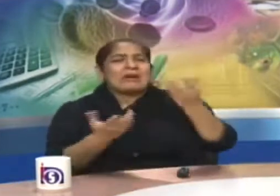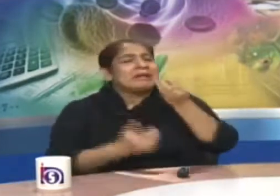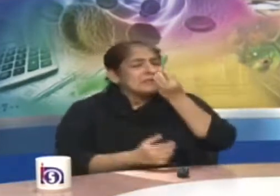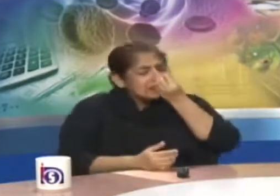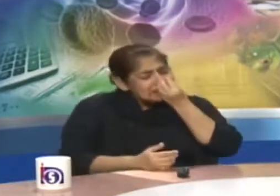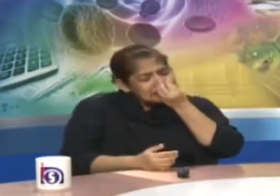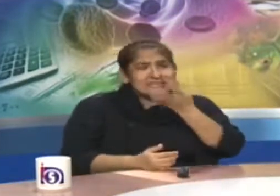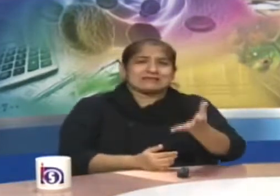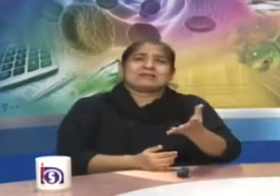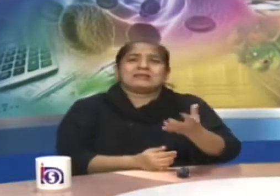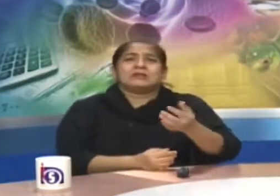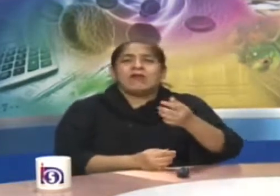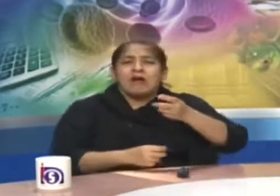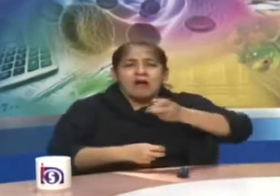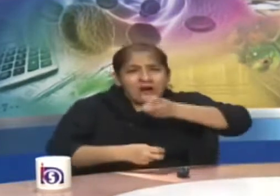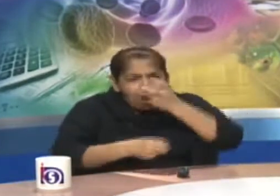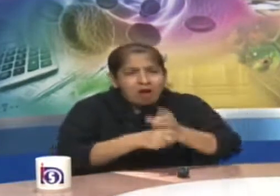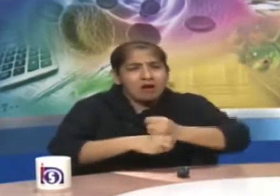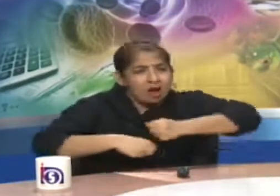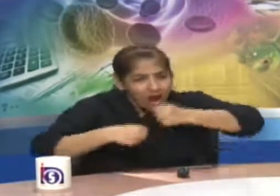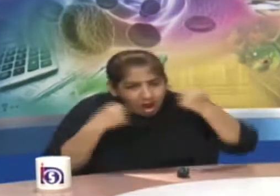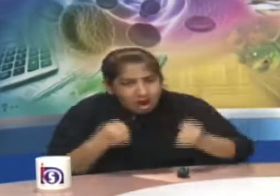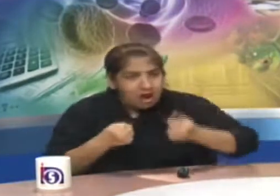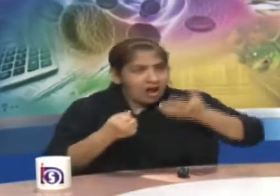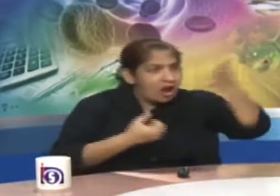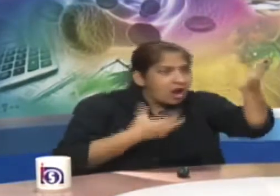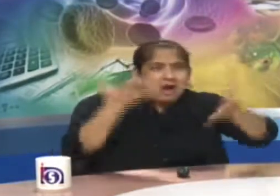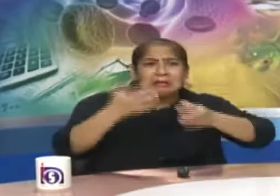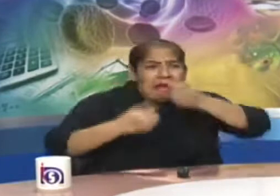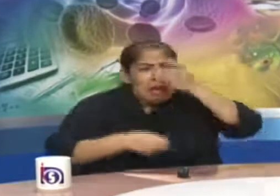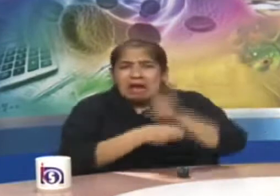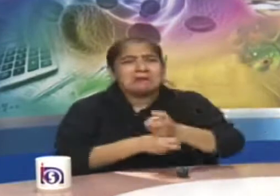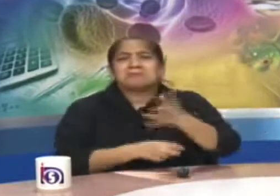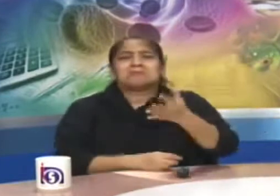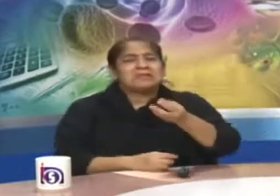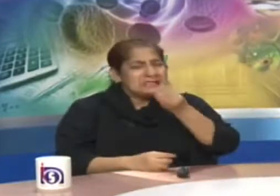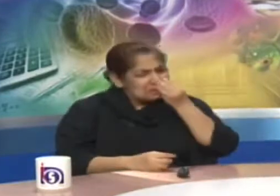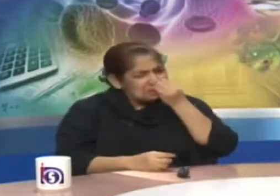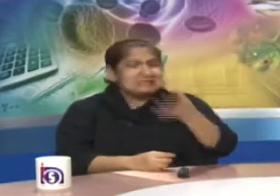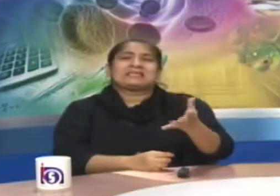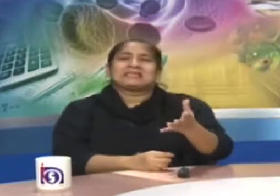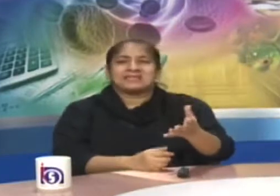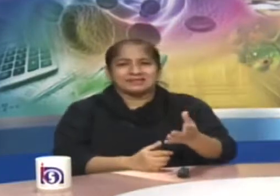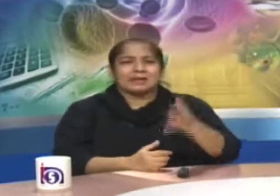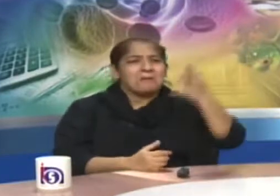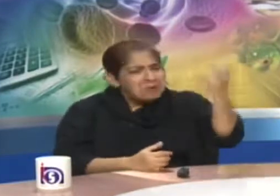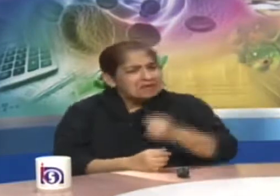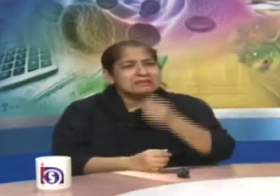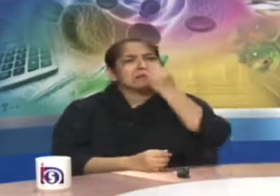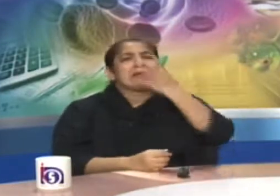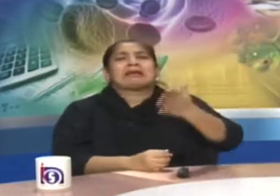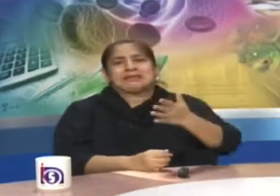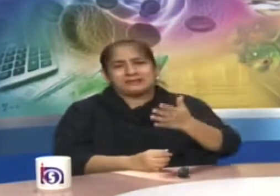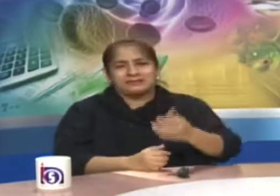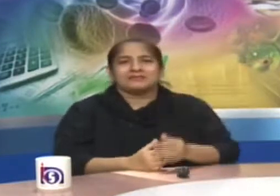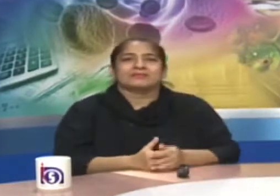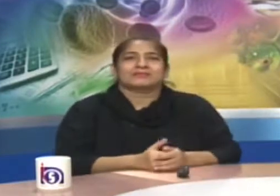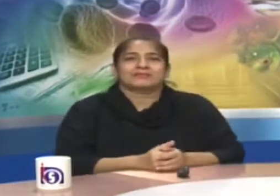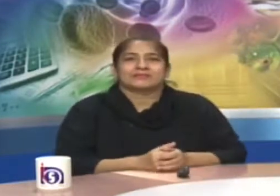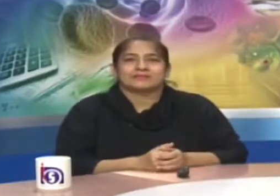The first benefit is that it is convenient and easy to buy. Anyone can buy it.